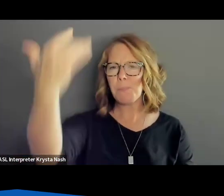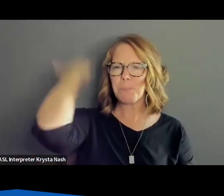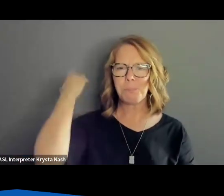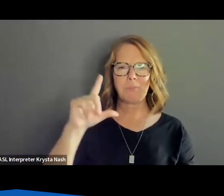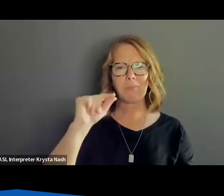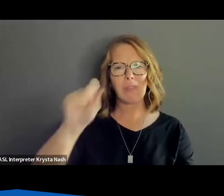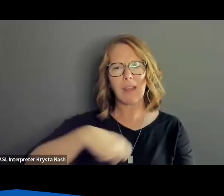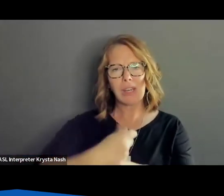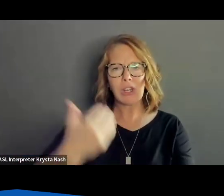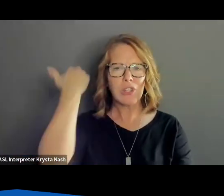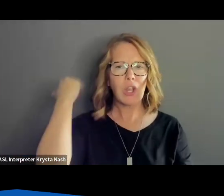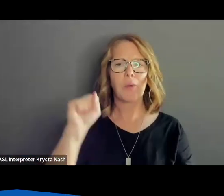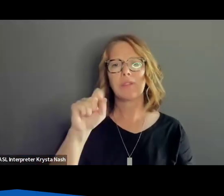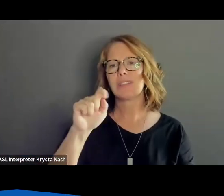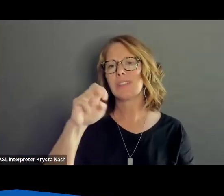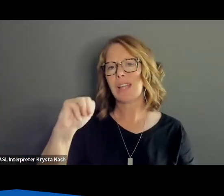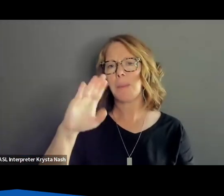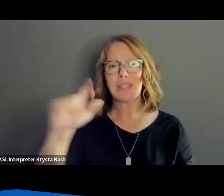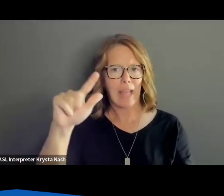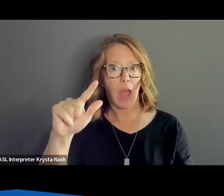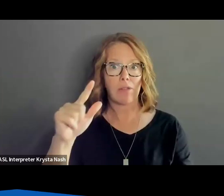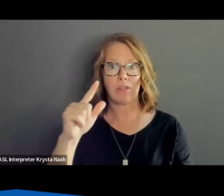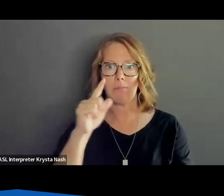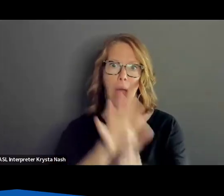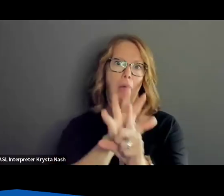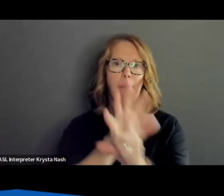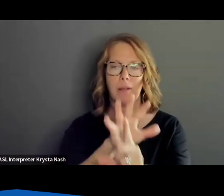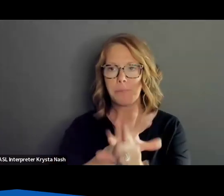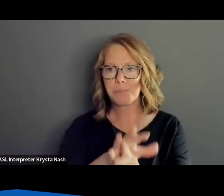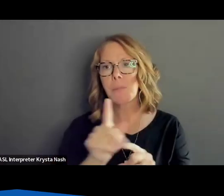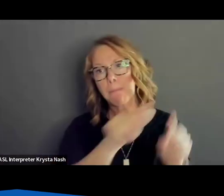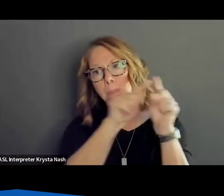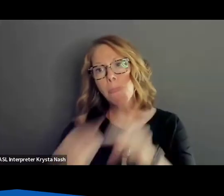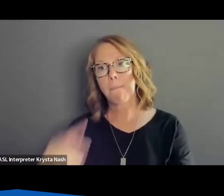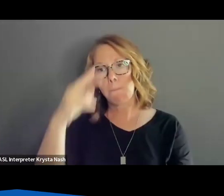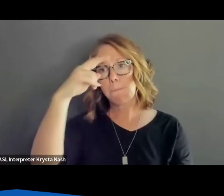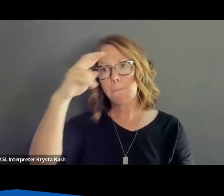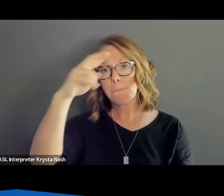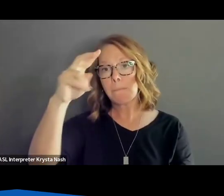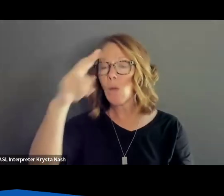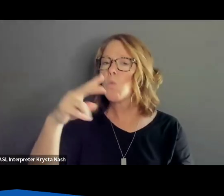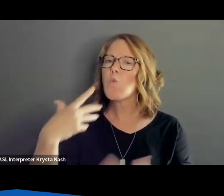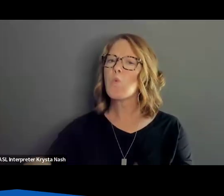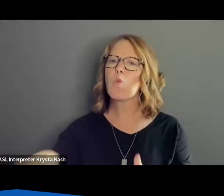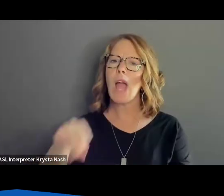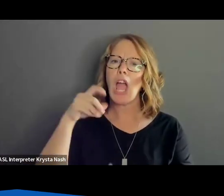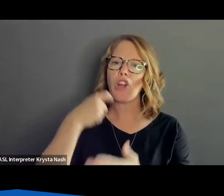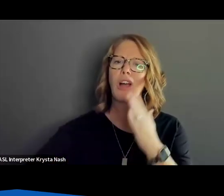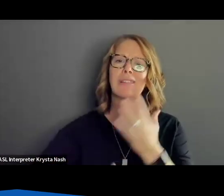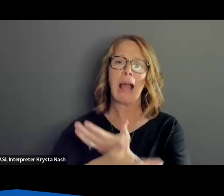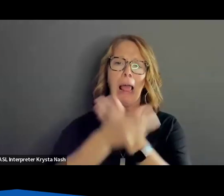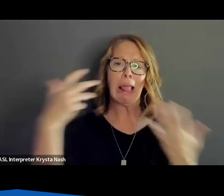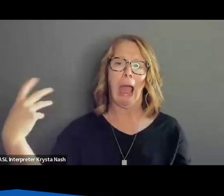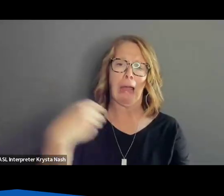when stem cells was first coming out, it was a big thing. You could go down to Mexico. It cost a lot of money,